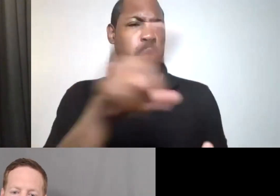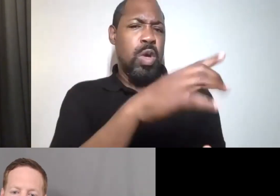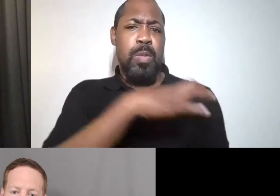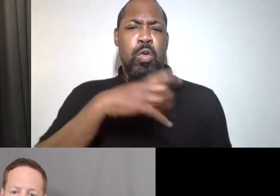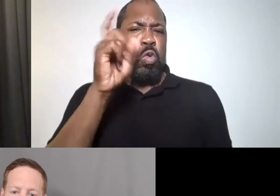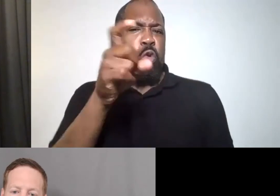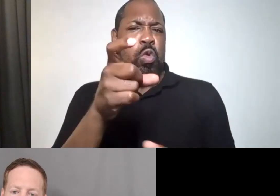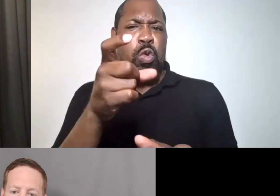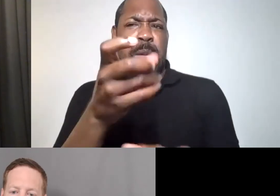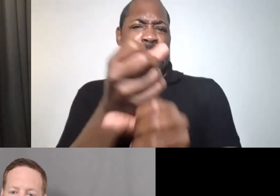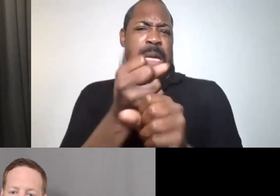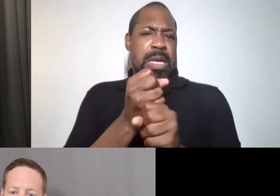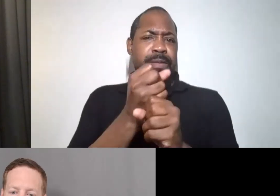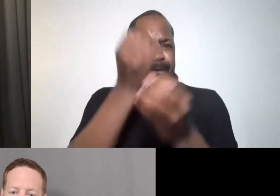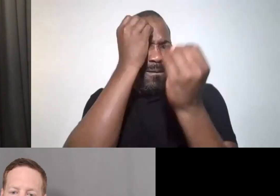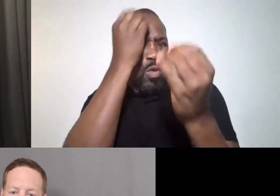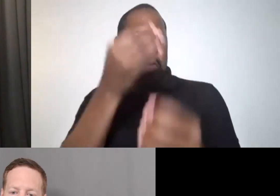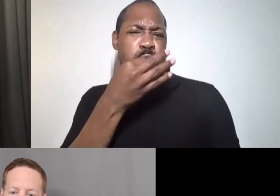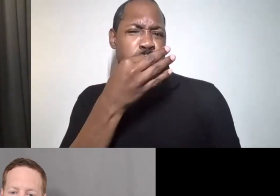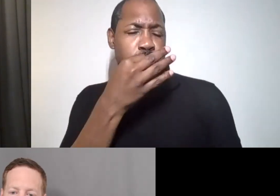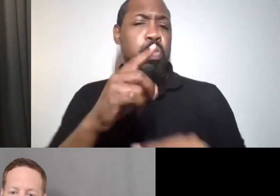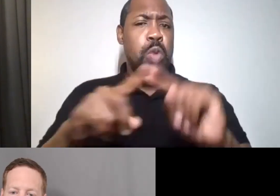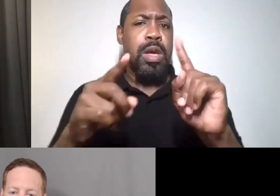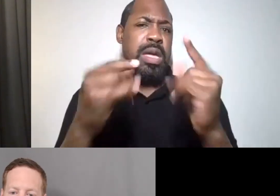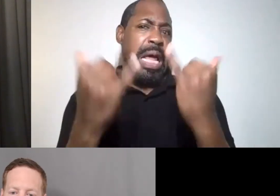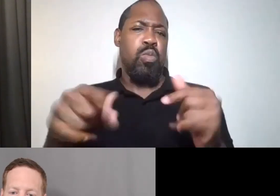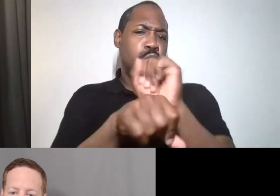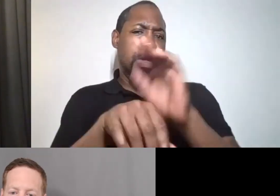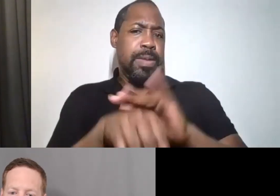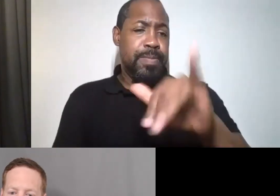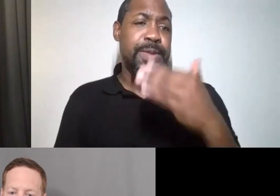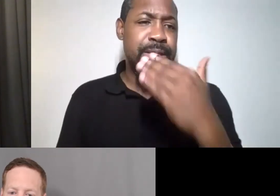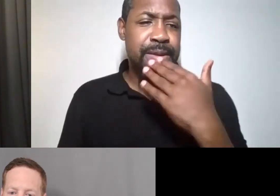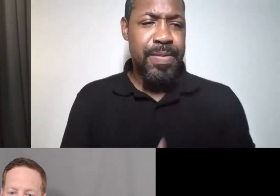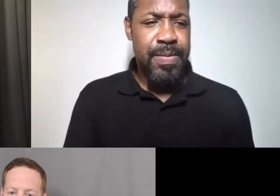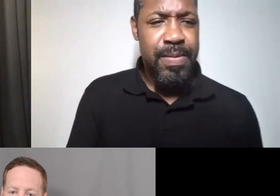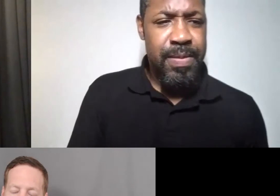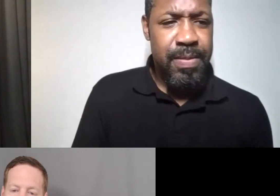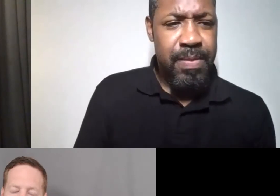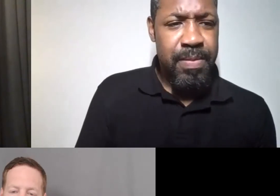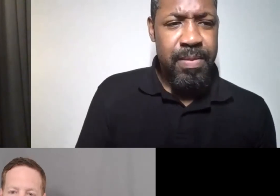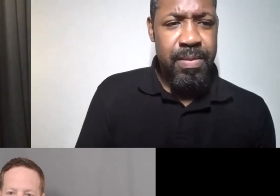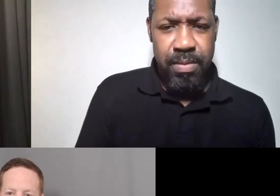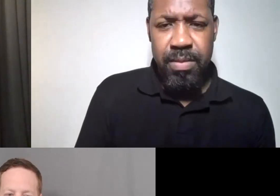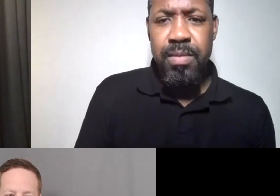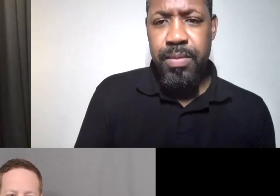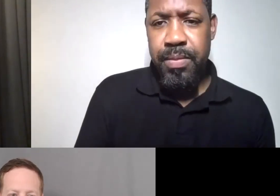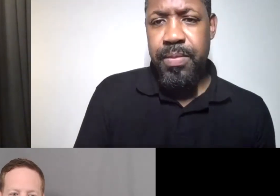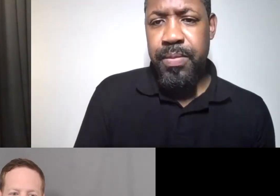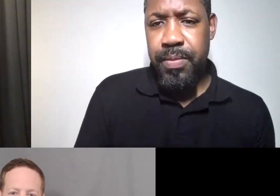gets out to people. So the commissioners will get information on that very, very soon. We're working on it. Thanks, Tim Singh.